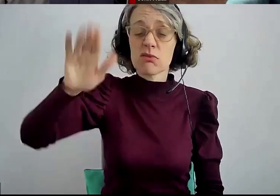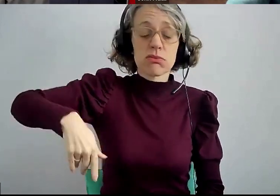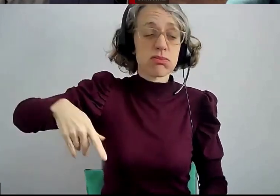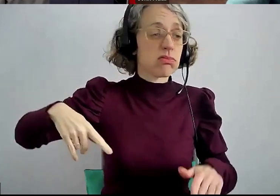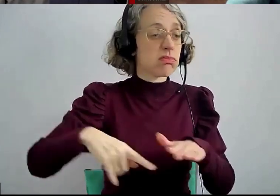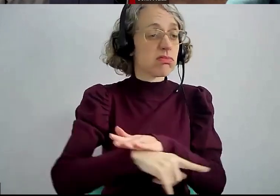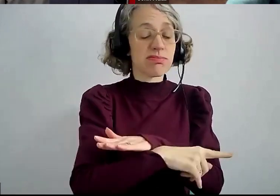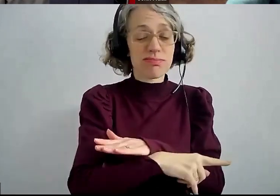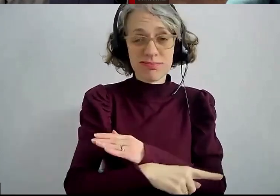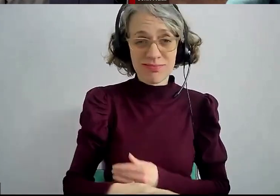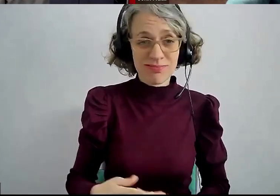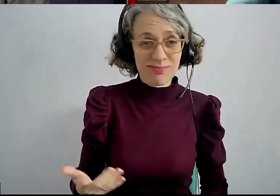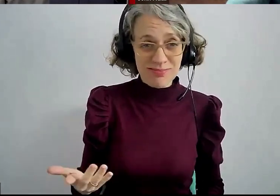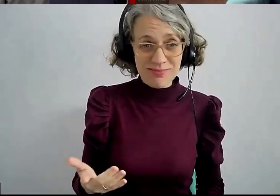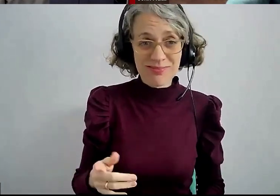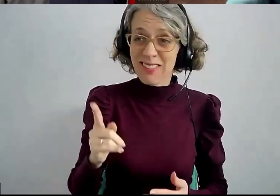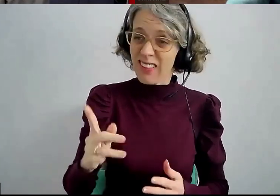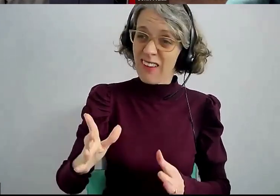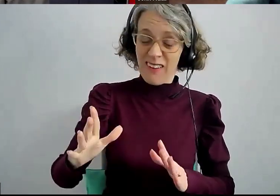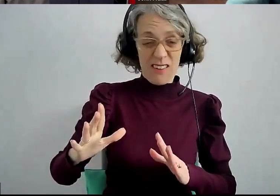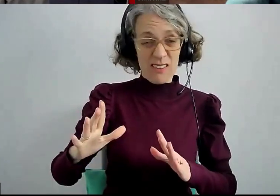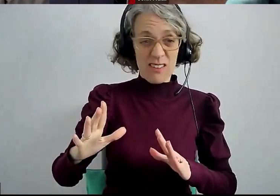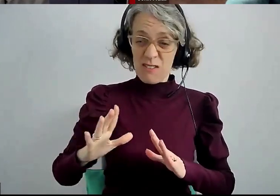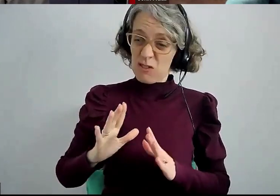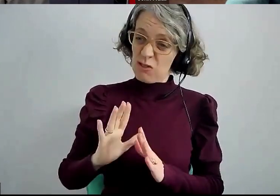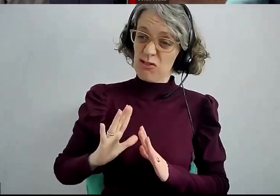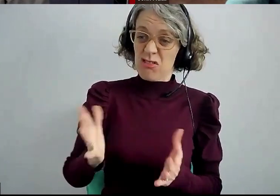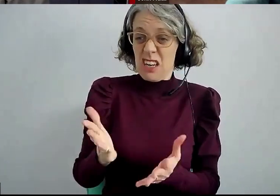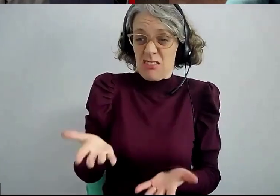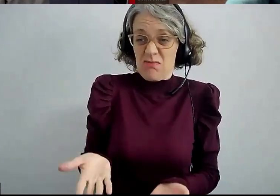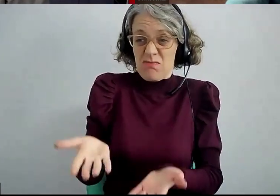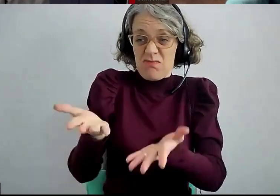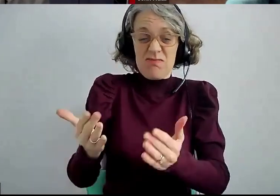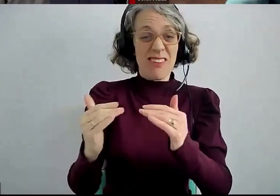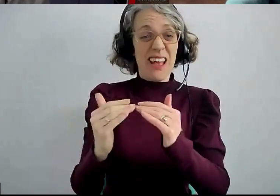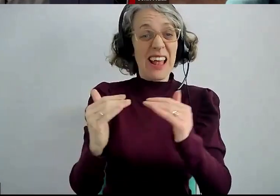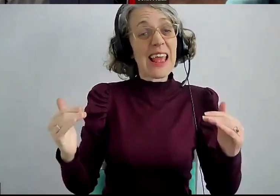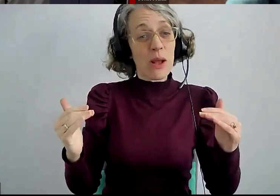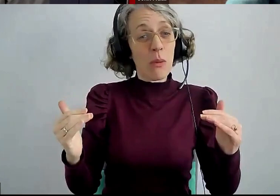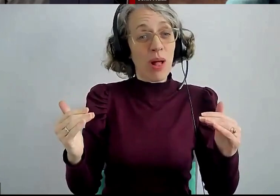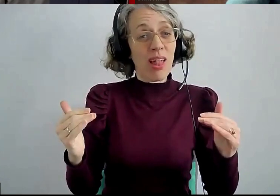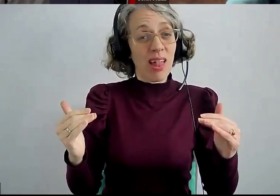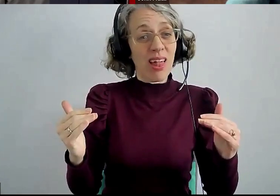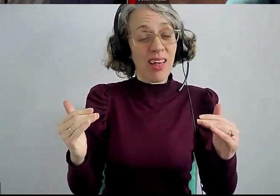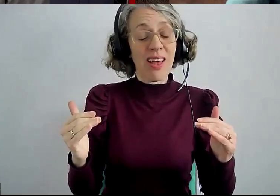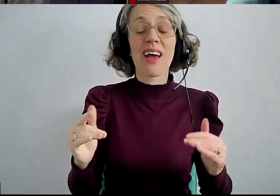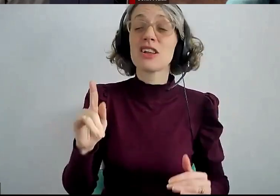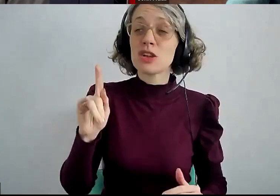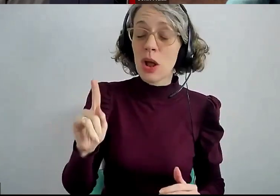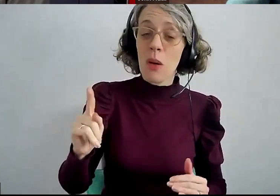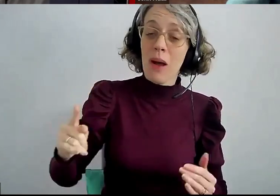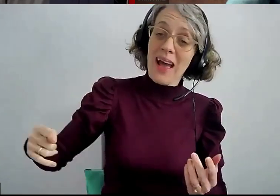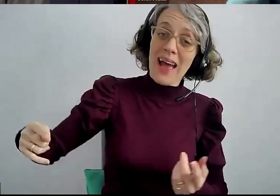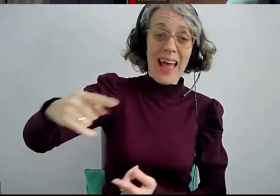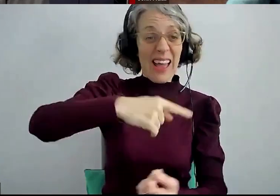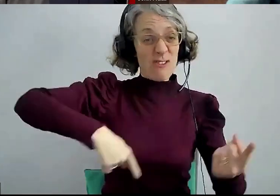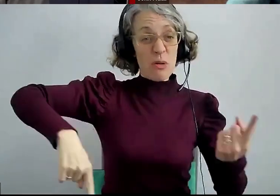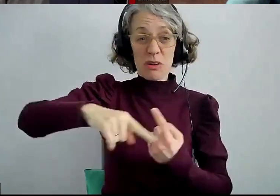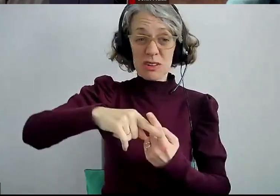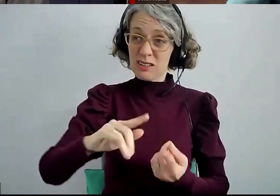They're free and equal. And you could argue that really everybody is a